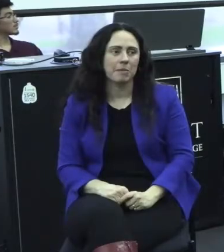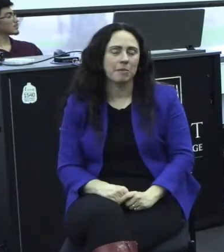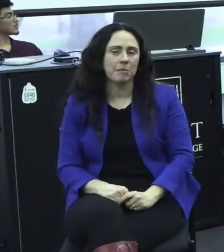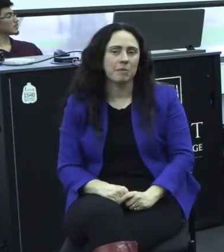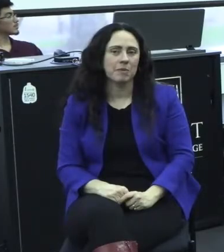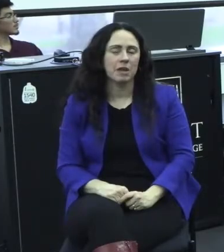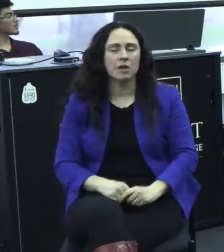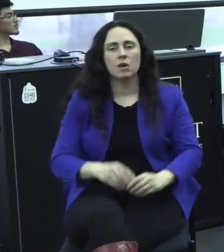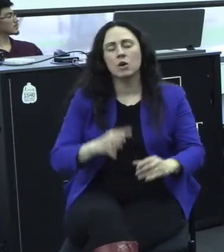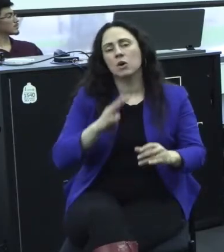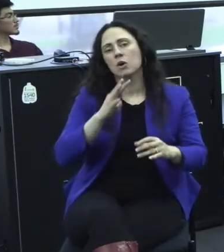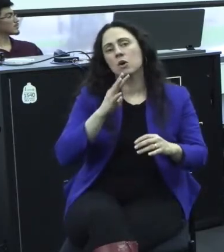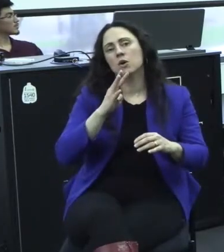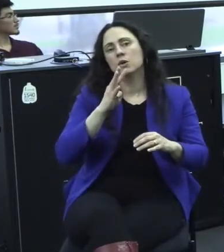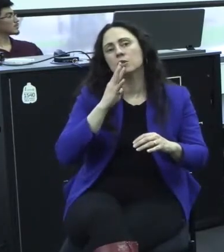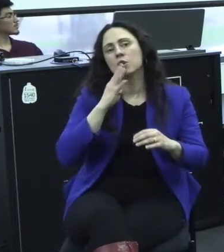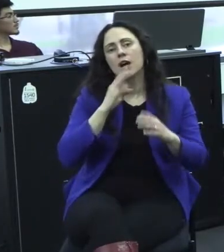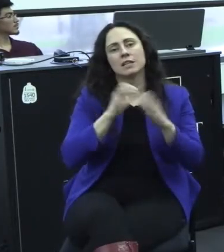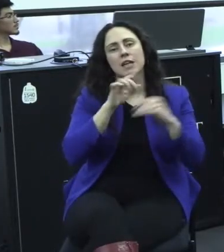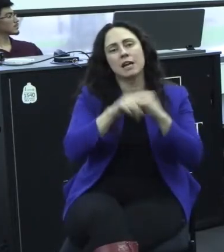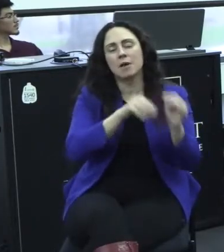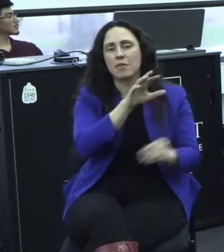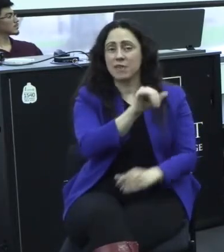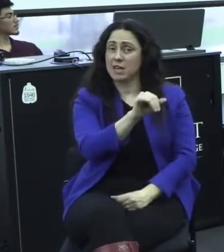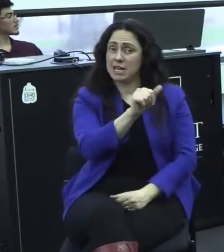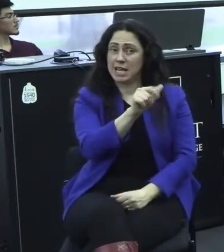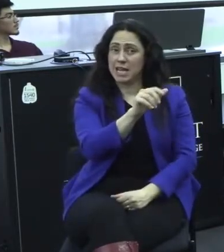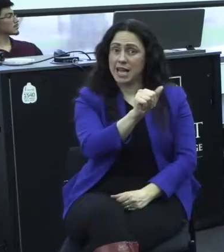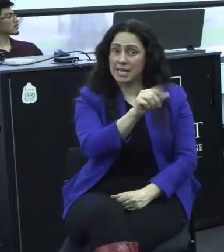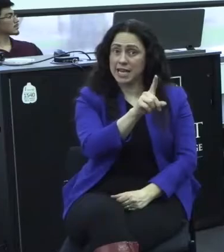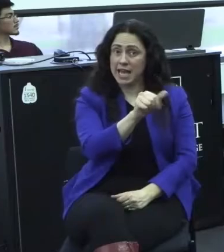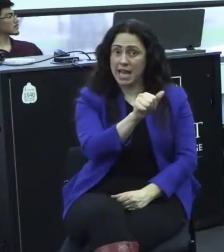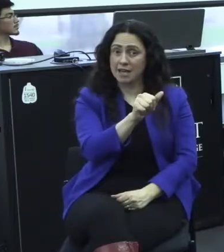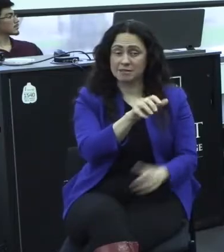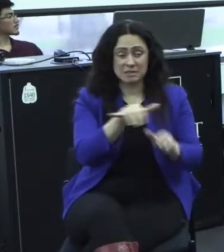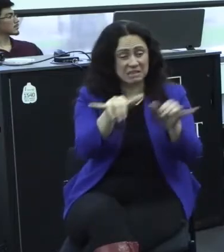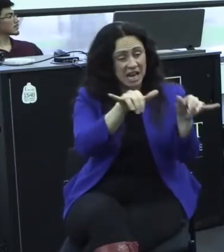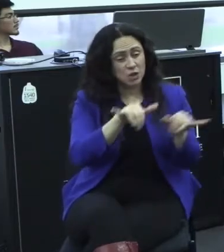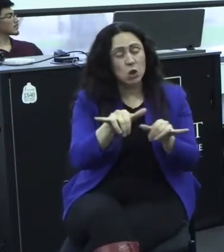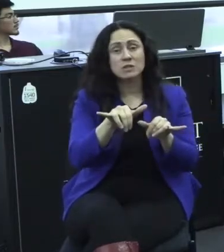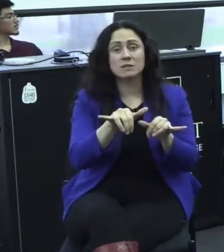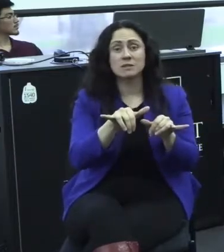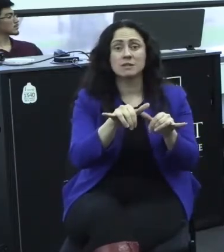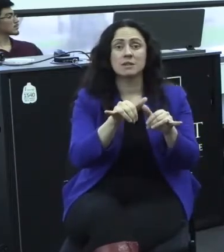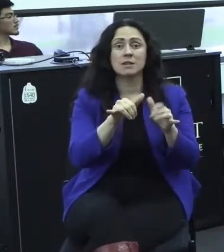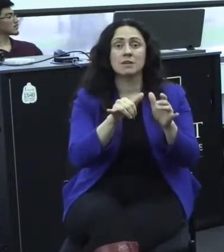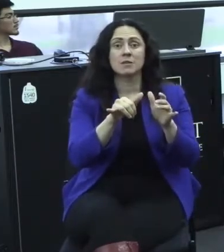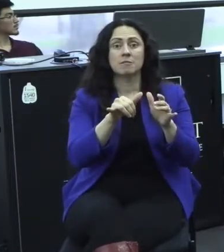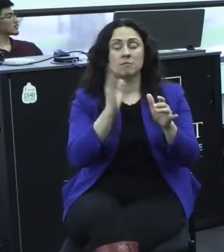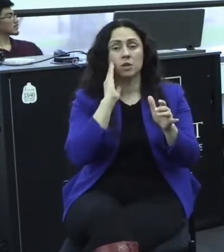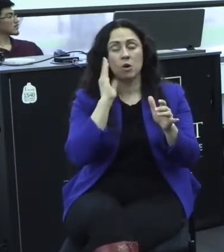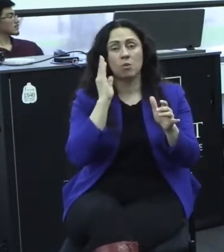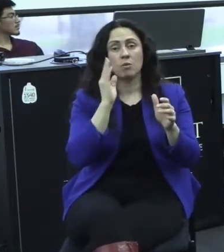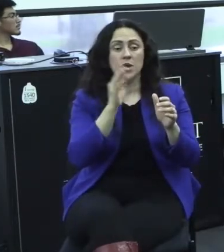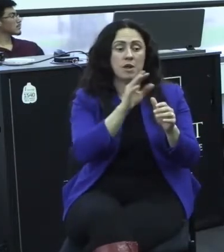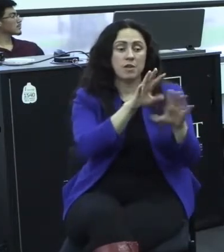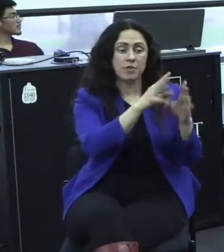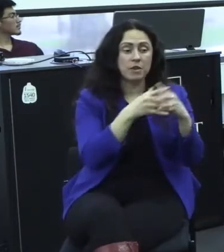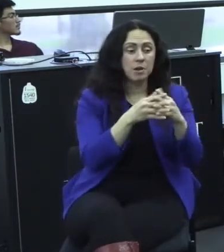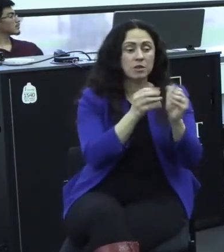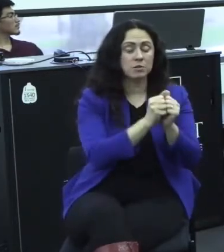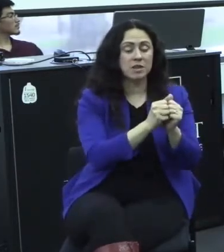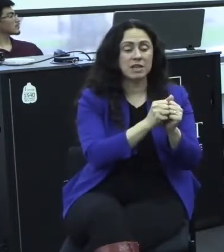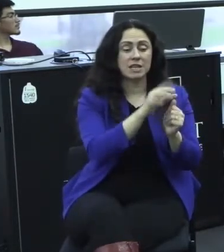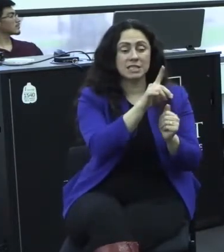We talked a lot about the ADA standards, or the Americans with Disabilities Act, and that's a